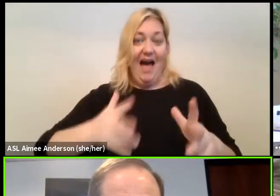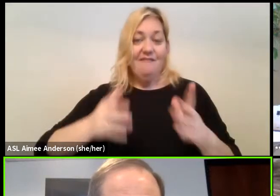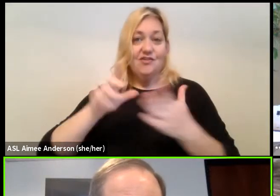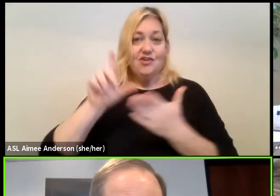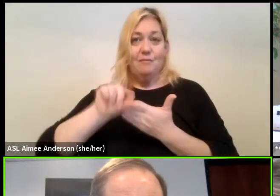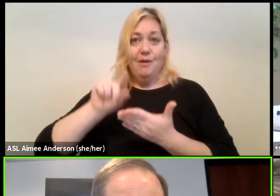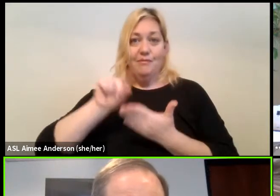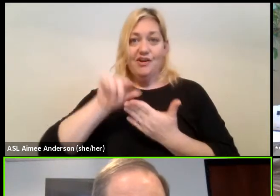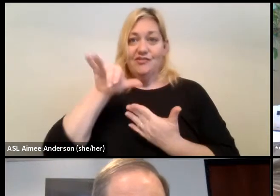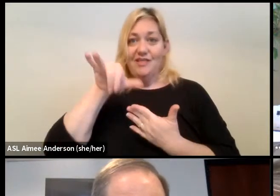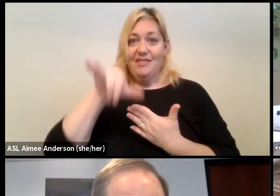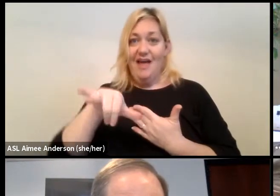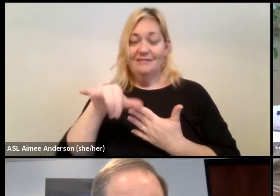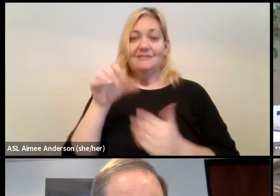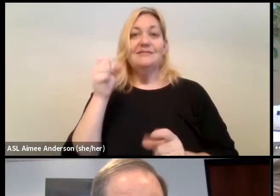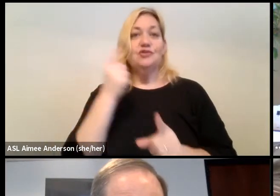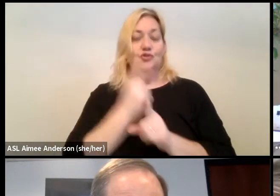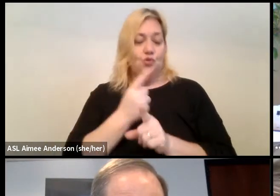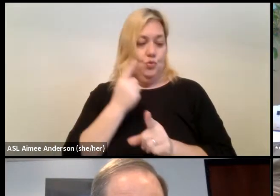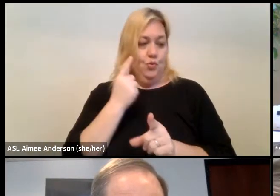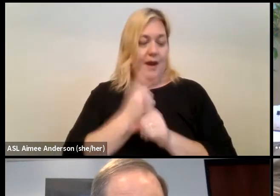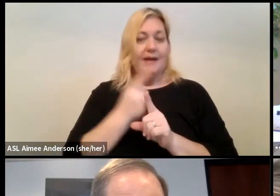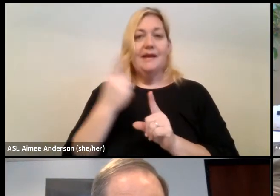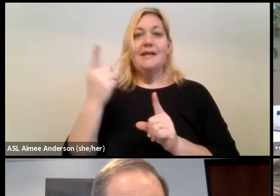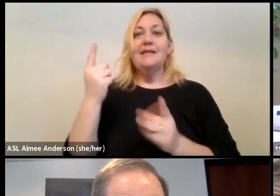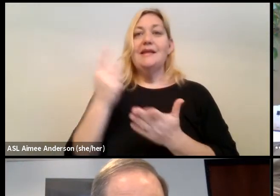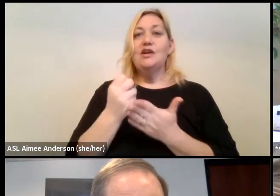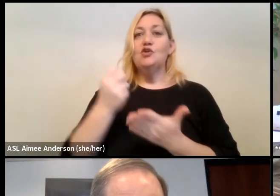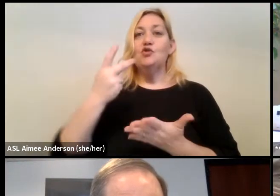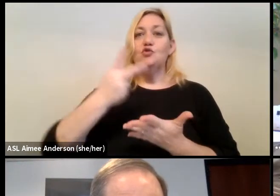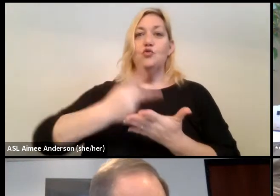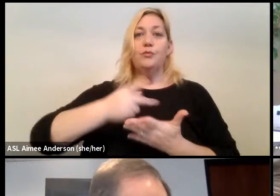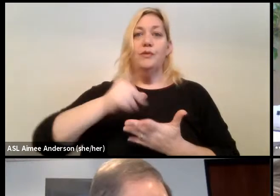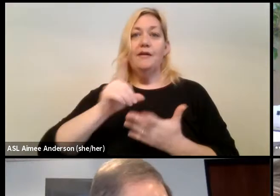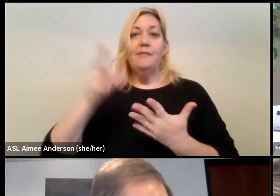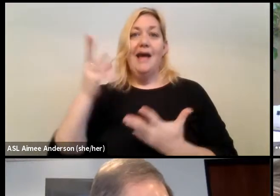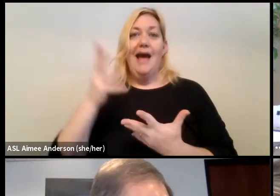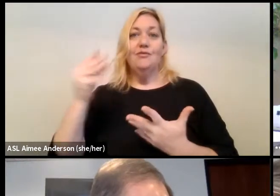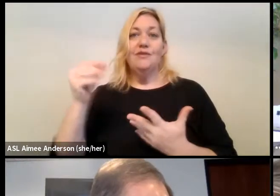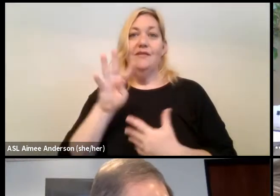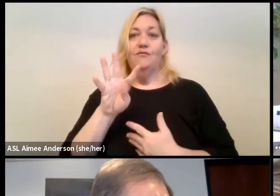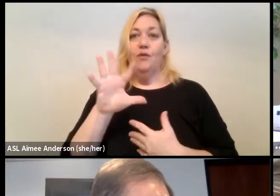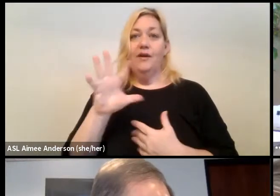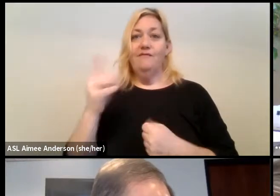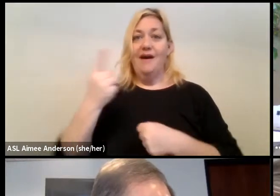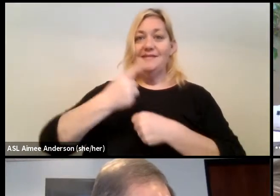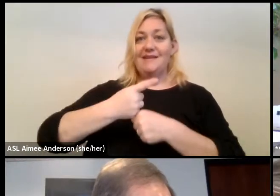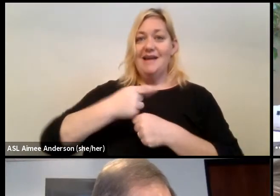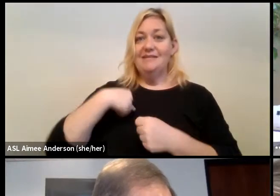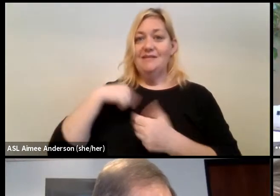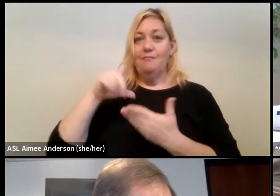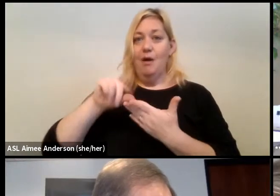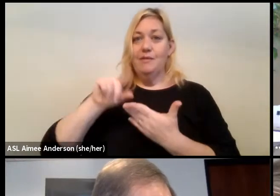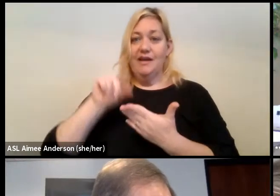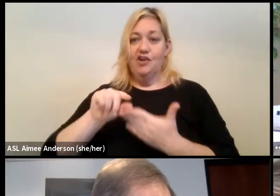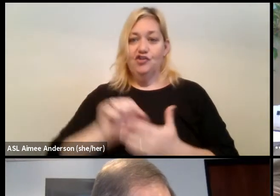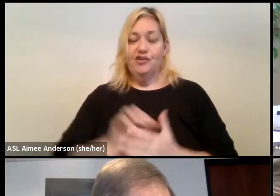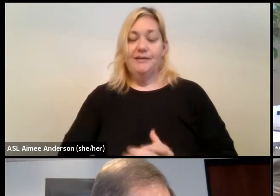of the maps. Correct. So that the endorsement vote would have to be outside the 45 days of the publication of the maps.